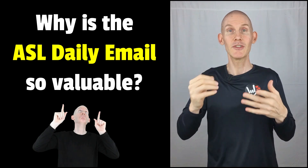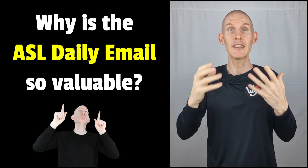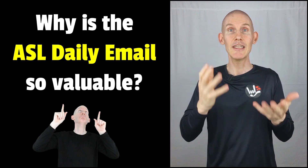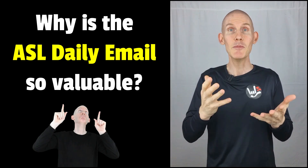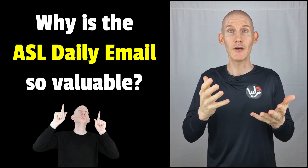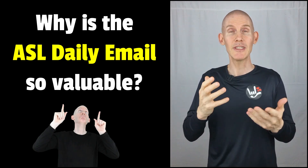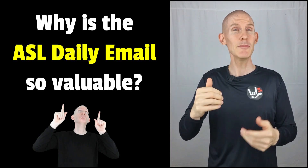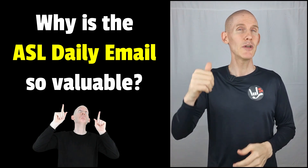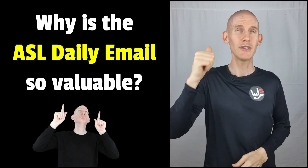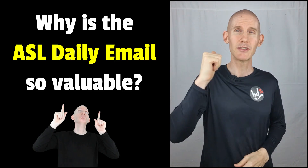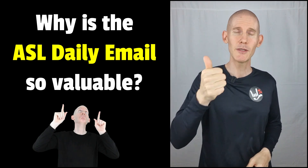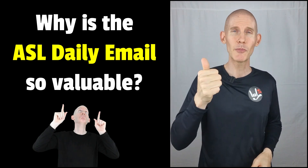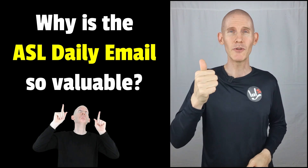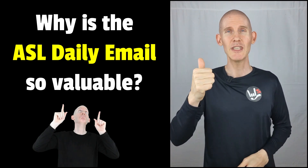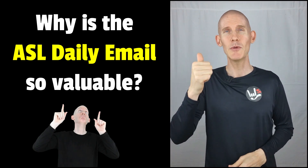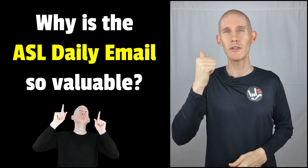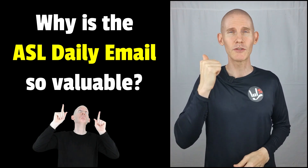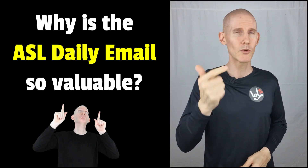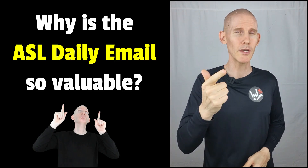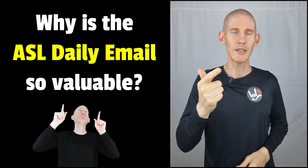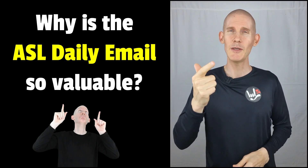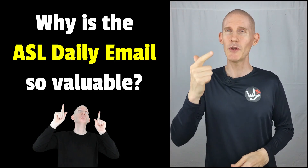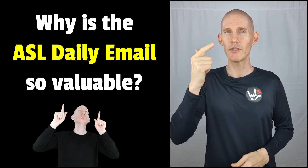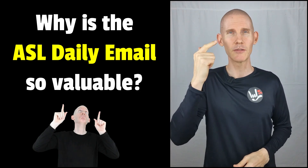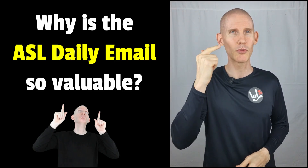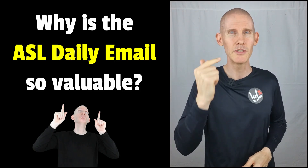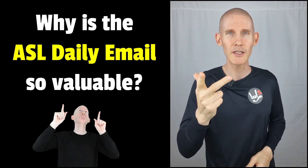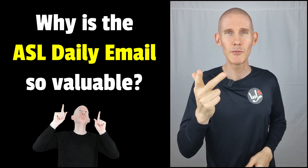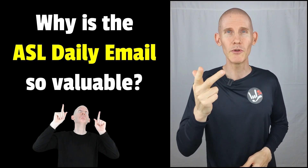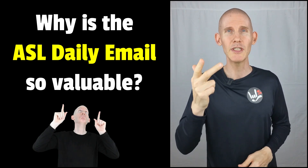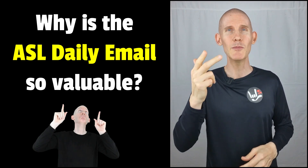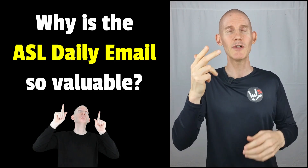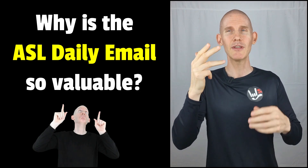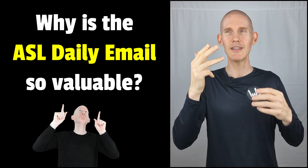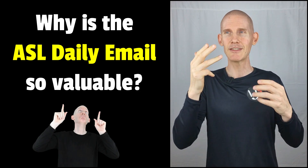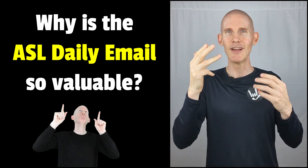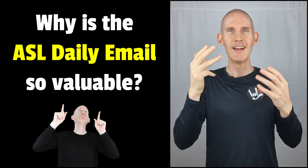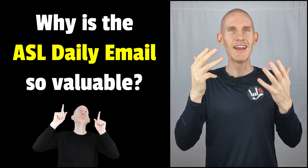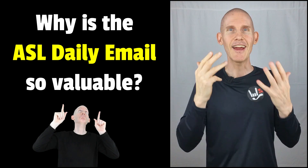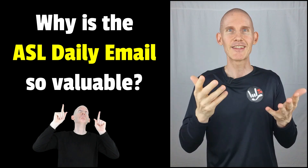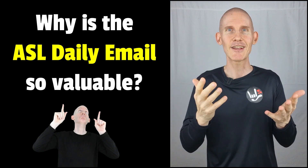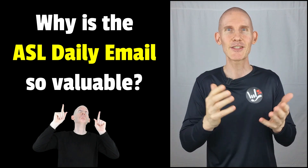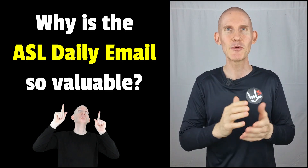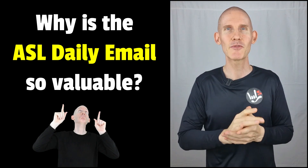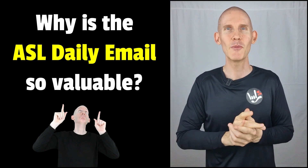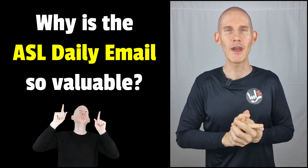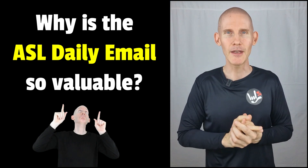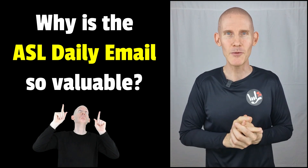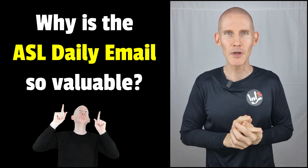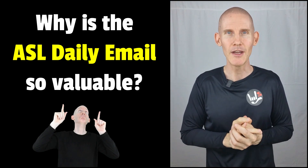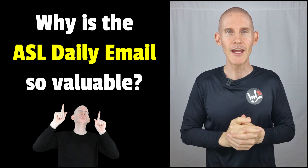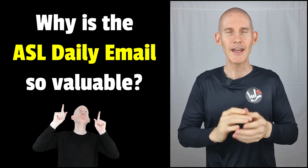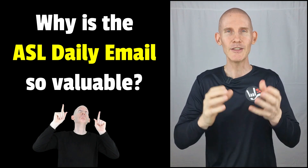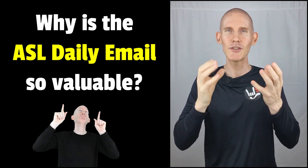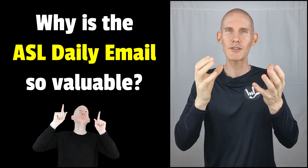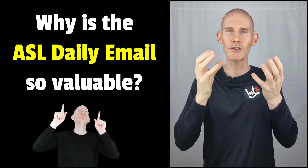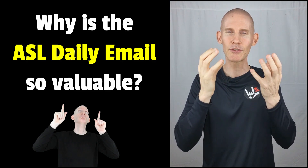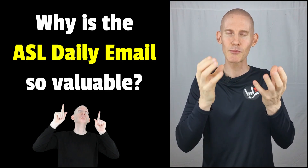Just email. Email is simple. Email is quick. Email is predictable. Email is accessible from anywhere. And it's just a